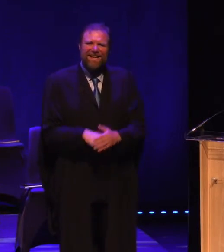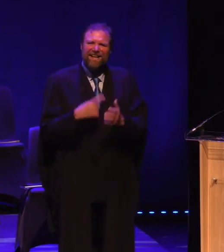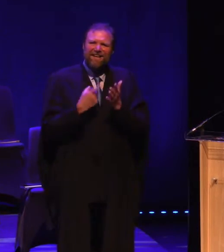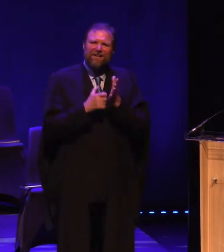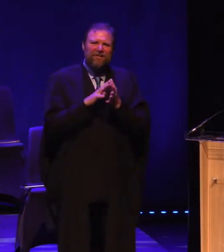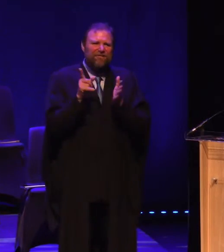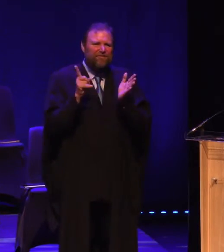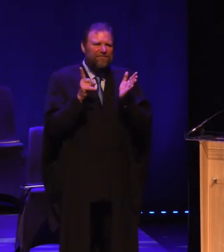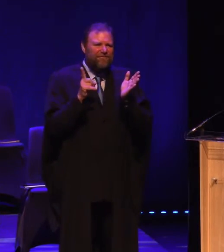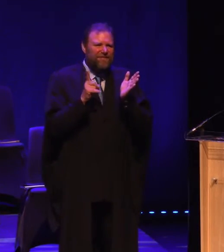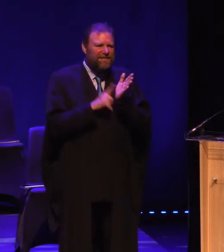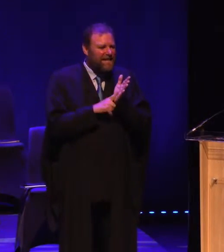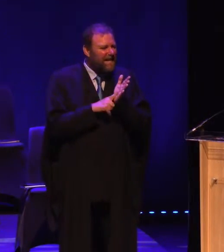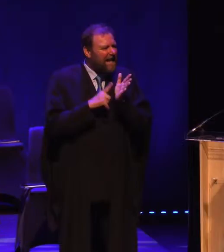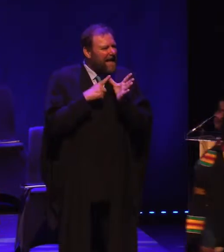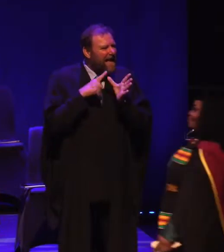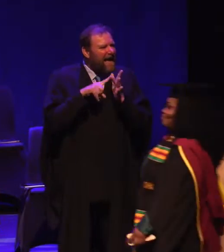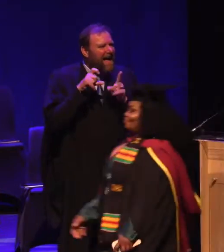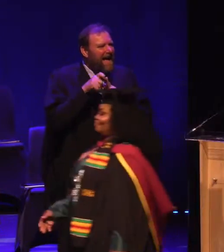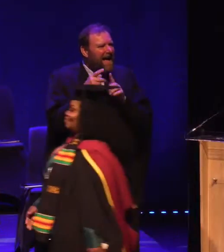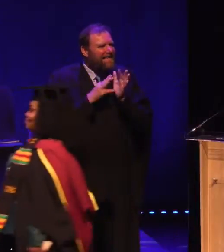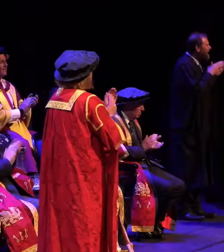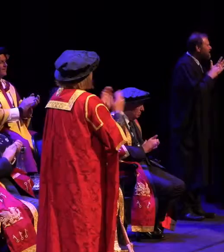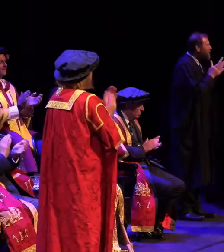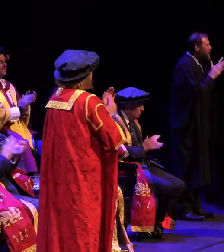Rachel Omayemi Idemembo.